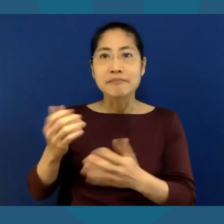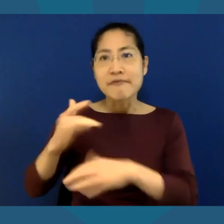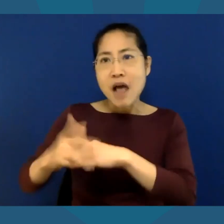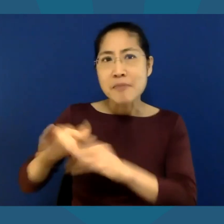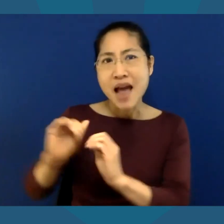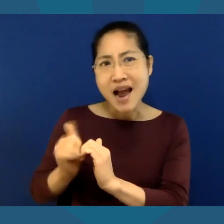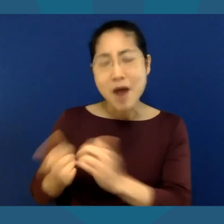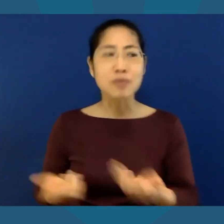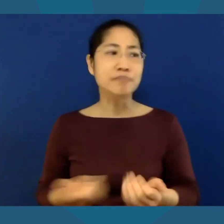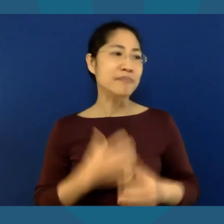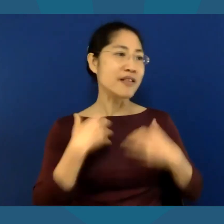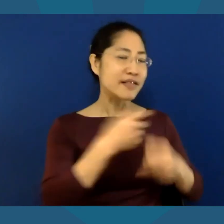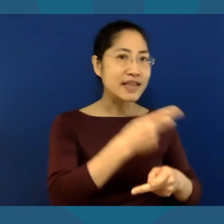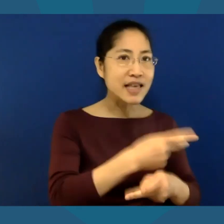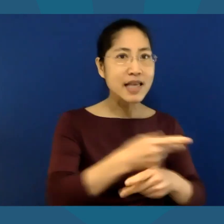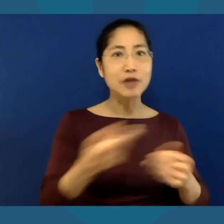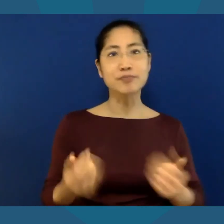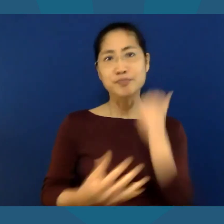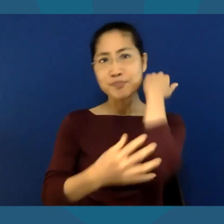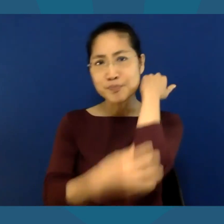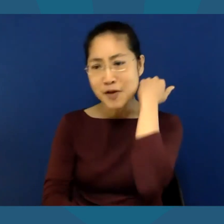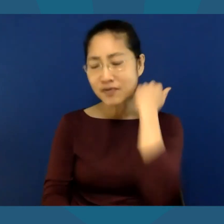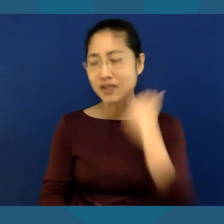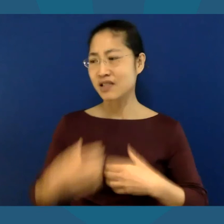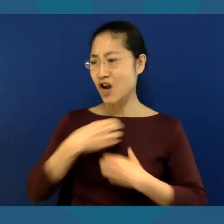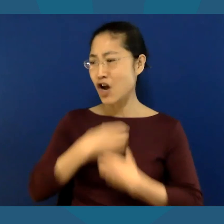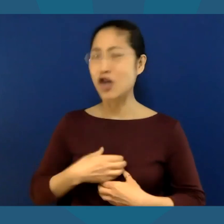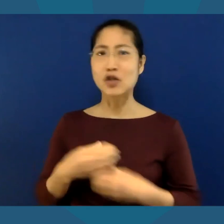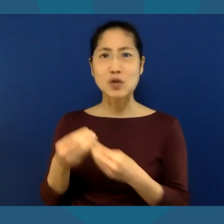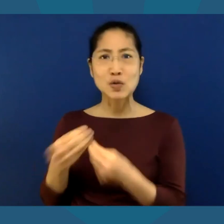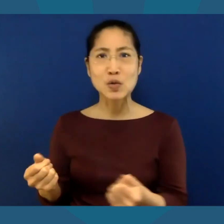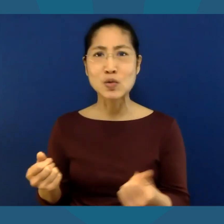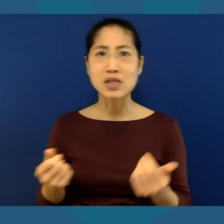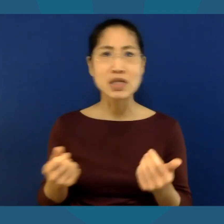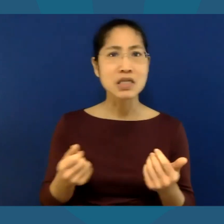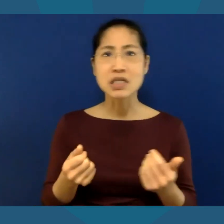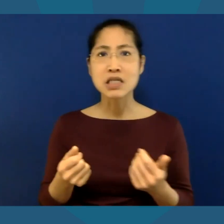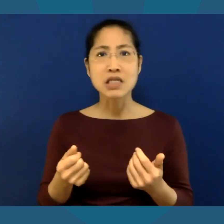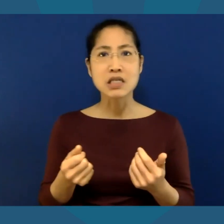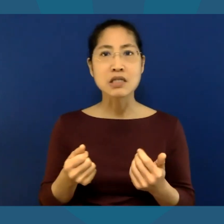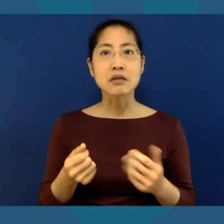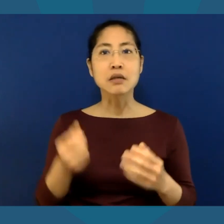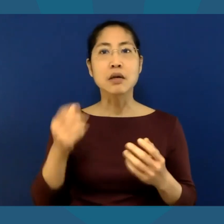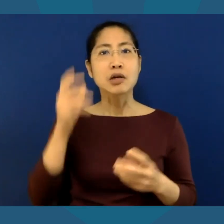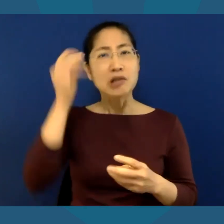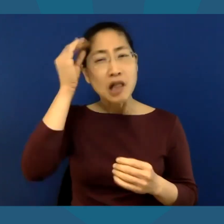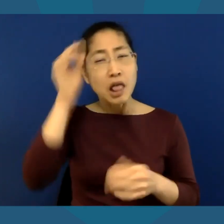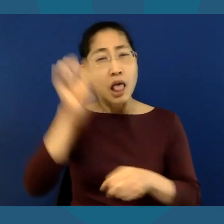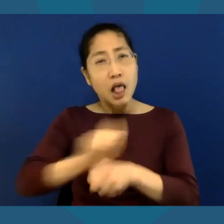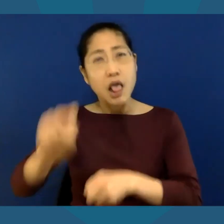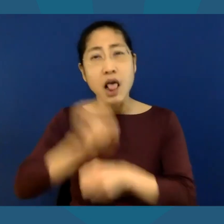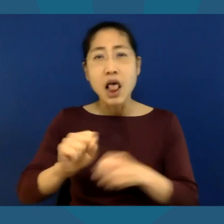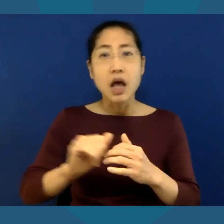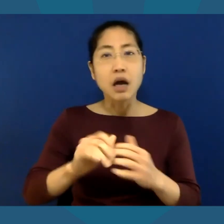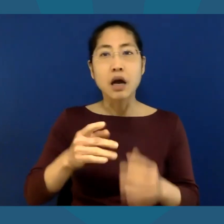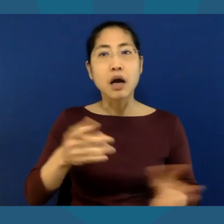as education funding, employment availability, healthcare, poverty, and hunger.